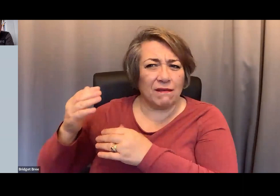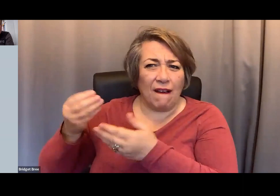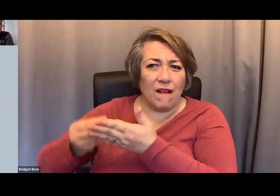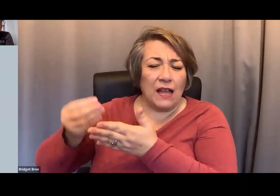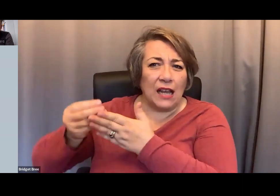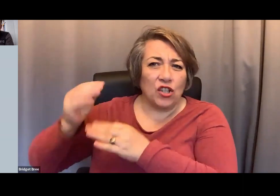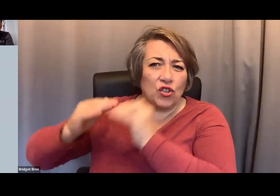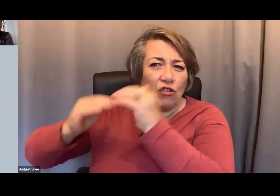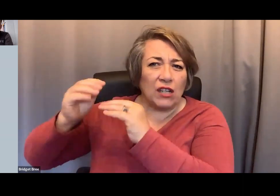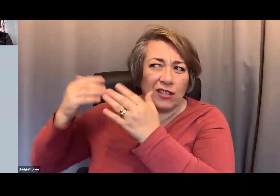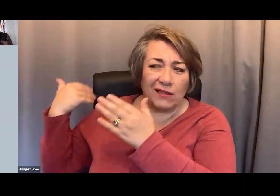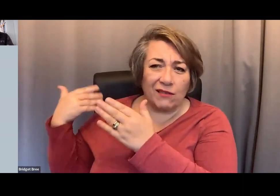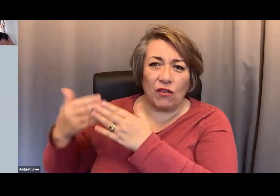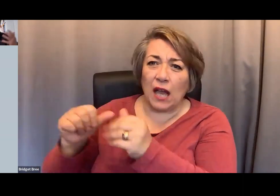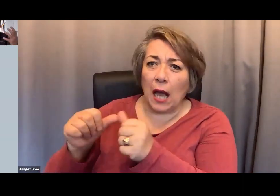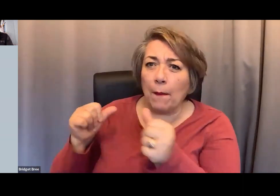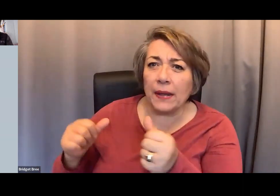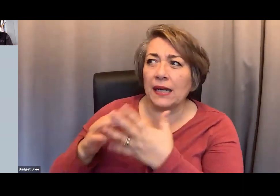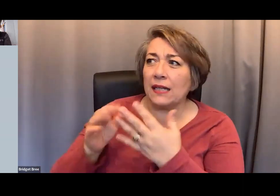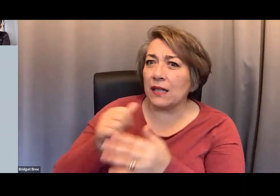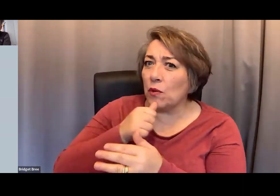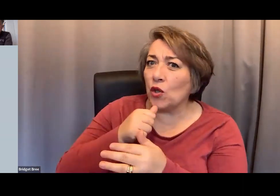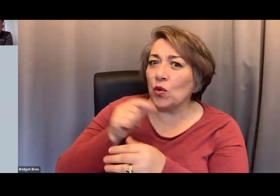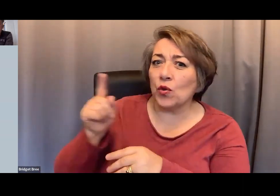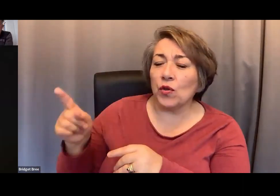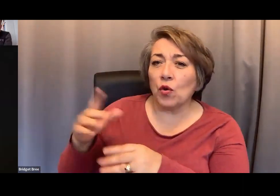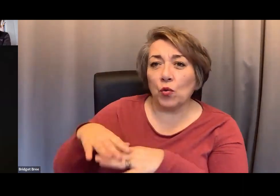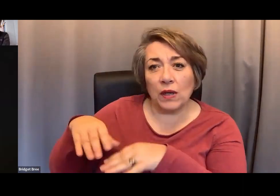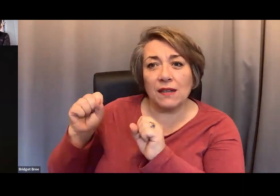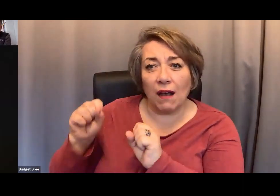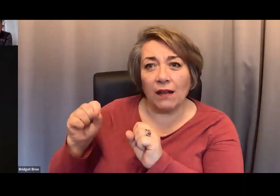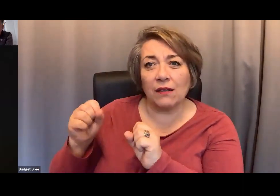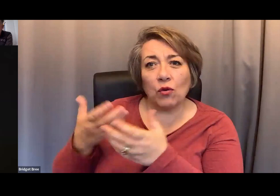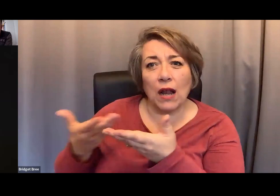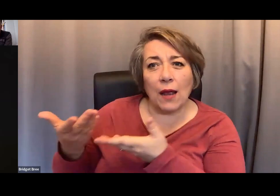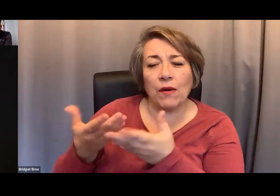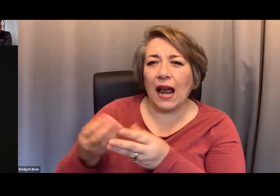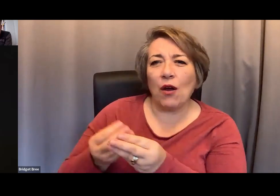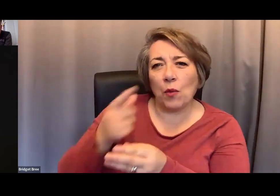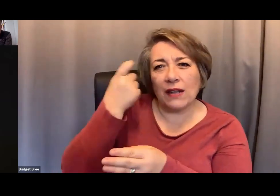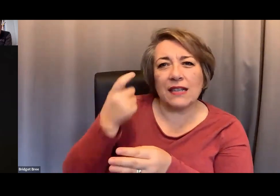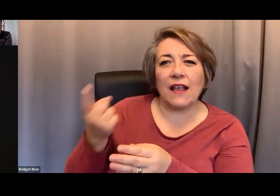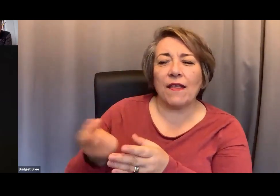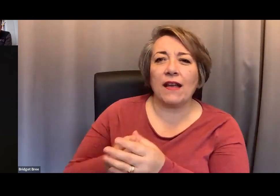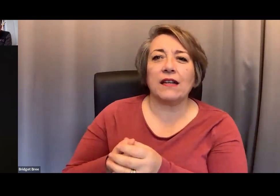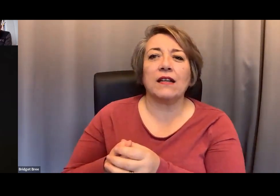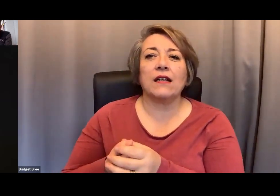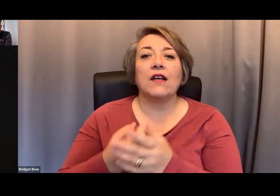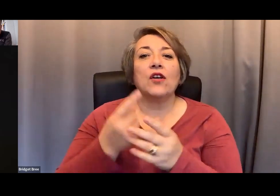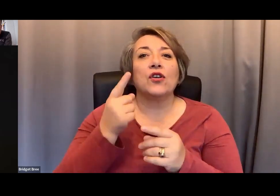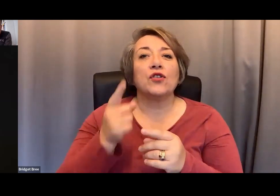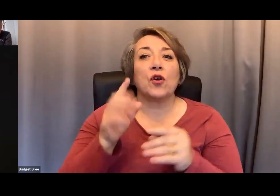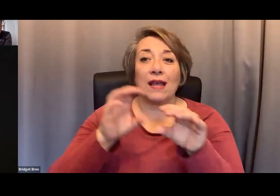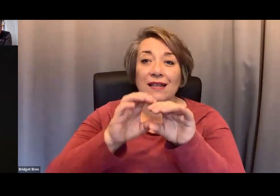the companies that we engage with, or the companies that we start up or collaborate with. So in short, that's a donut